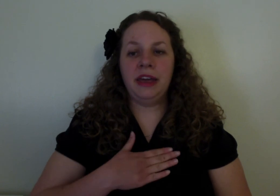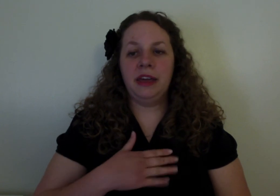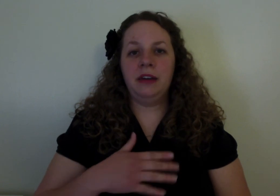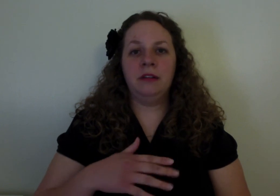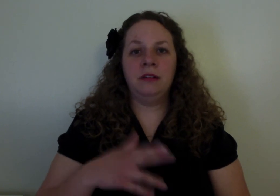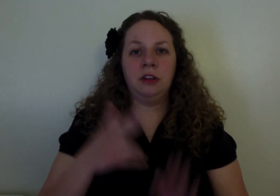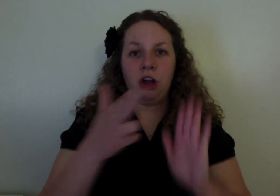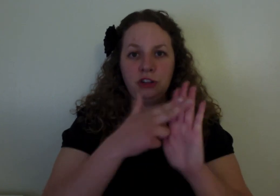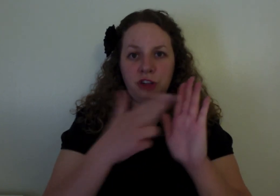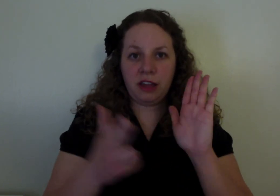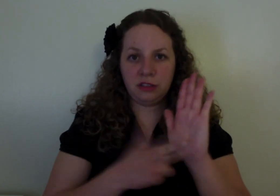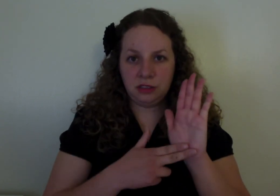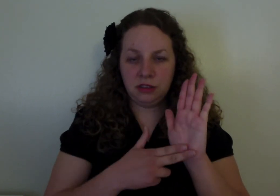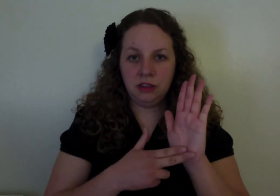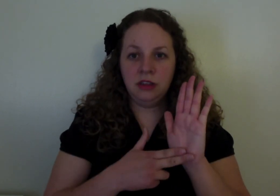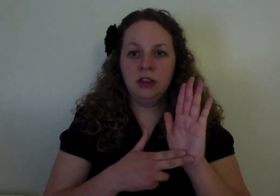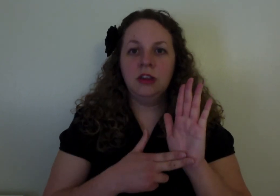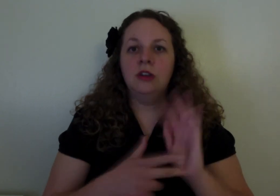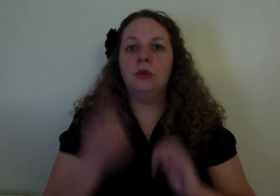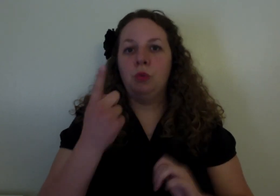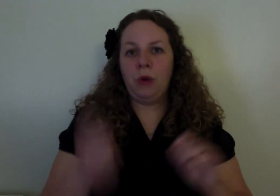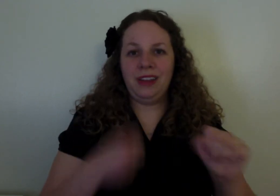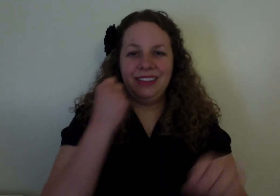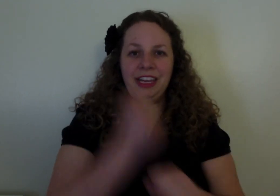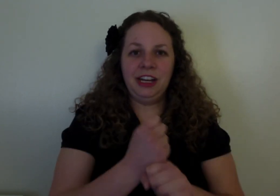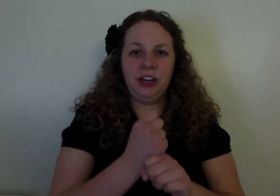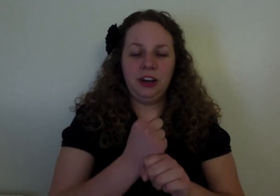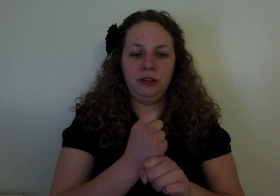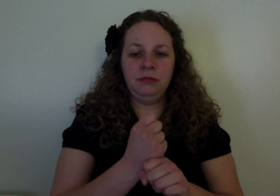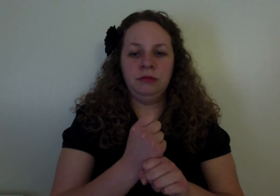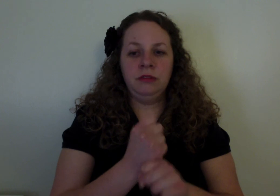my contract, 1 year,